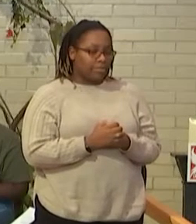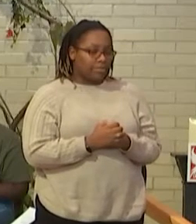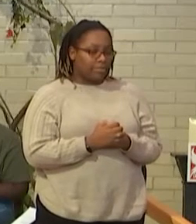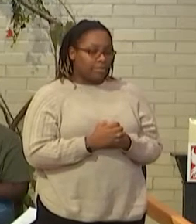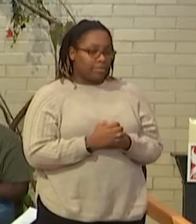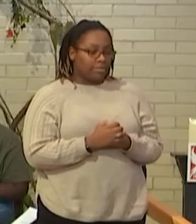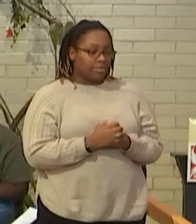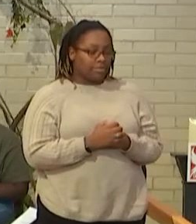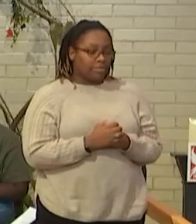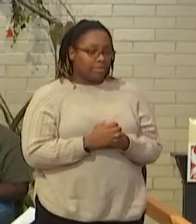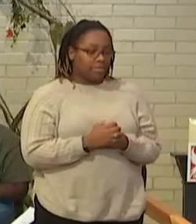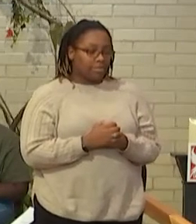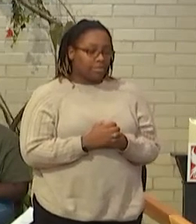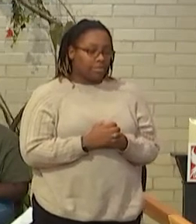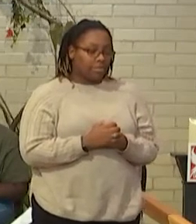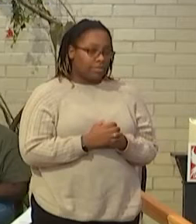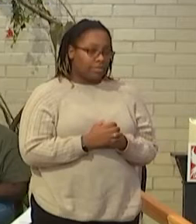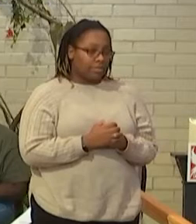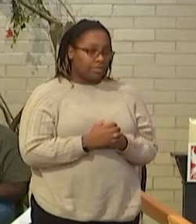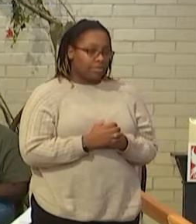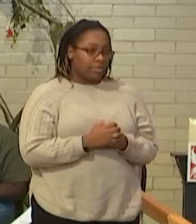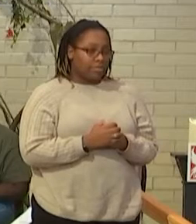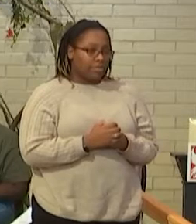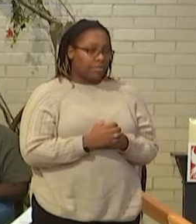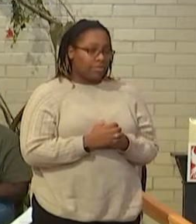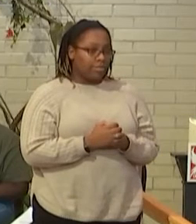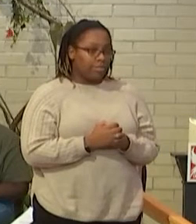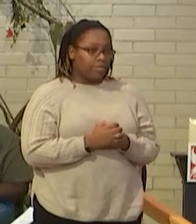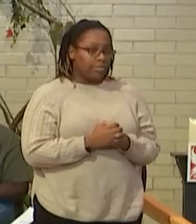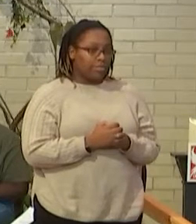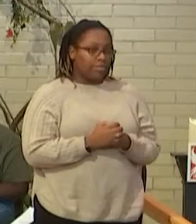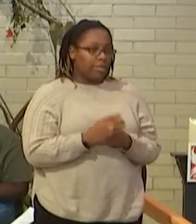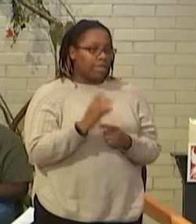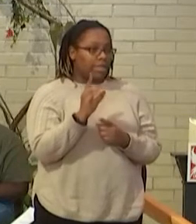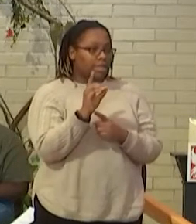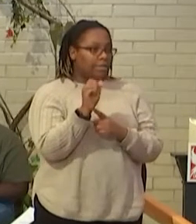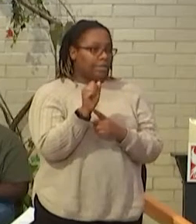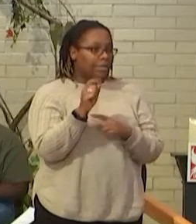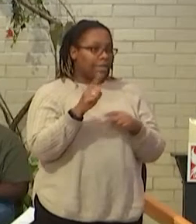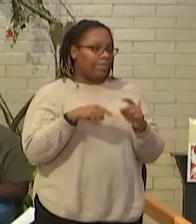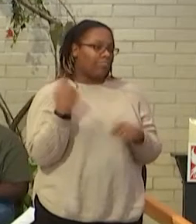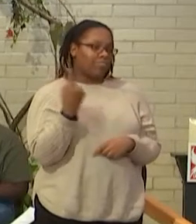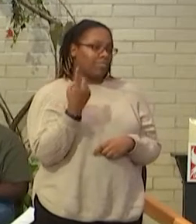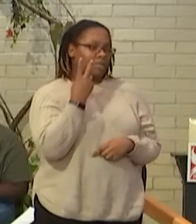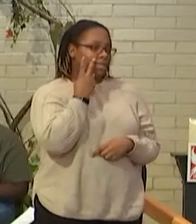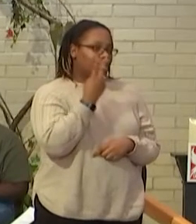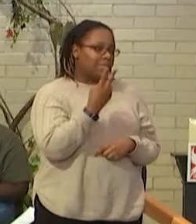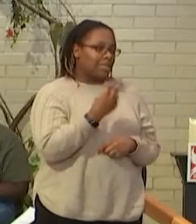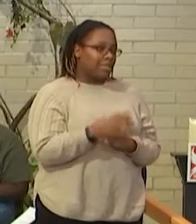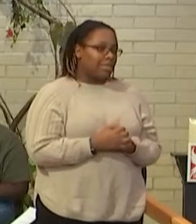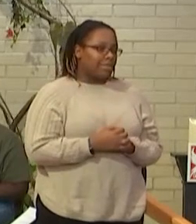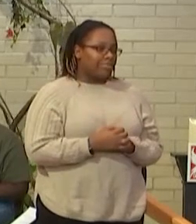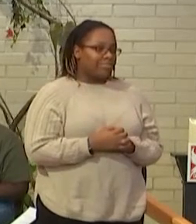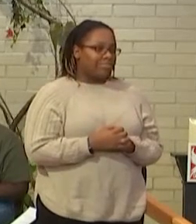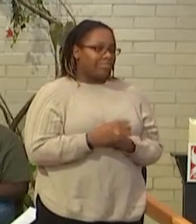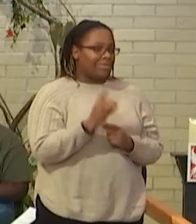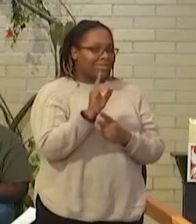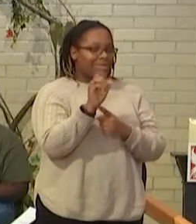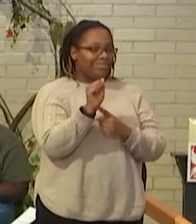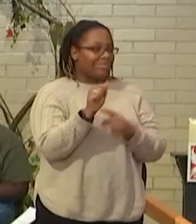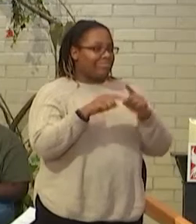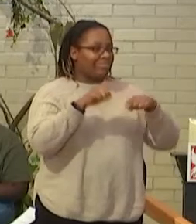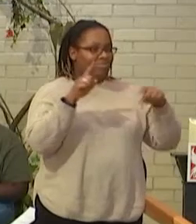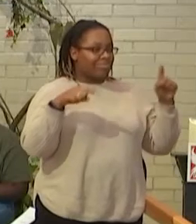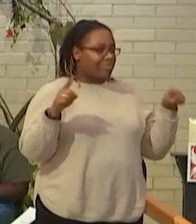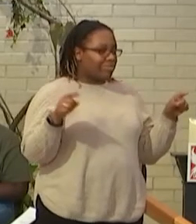And so I guess it's just, disabilities aren't always visible. There's so many types of disabilities that we